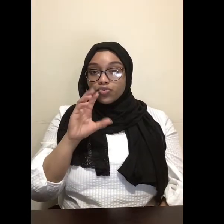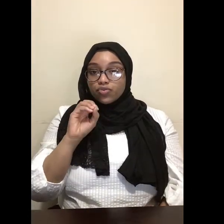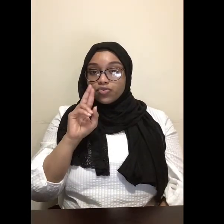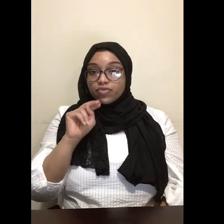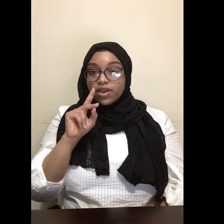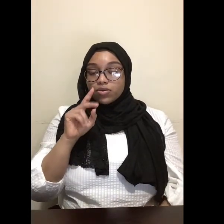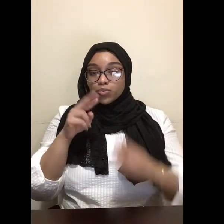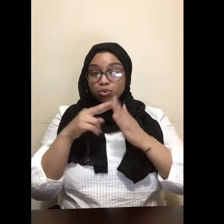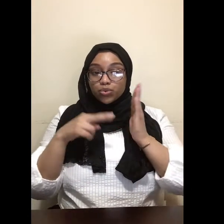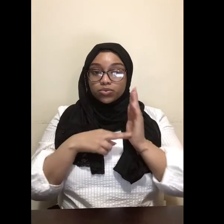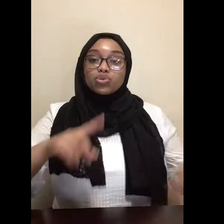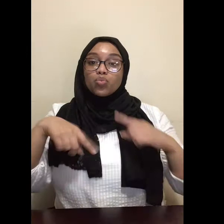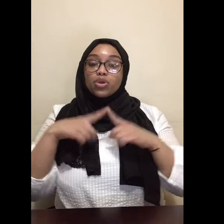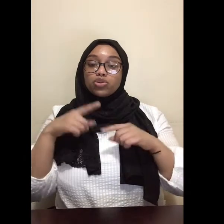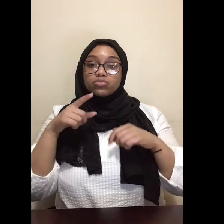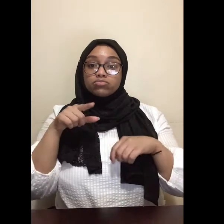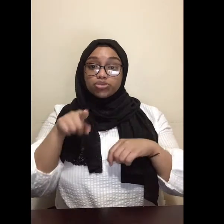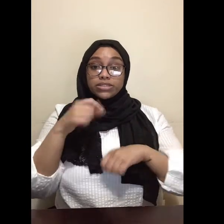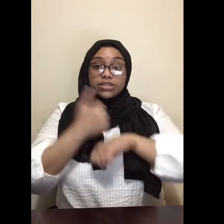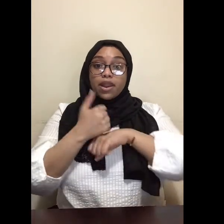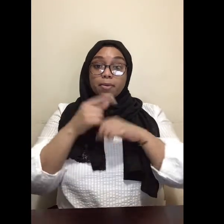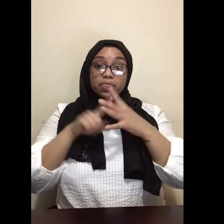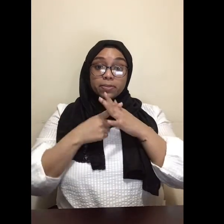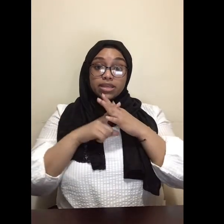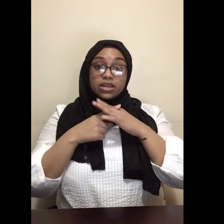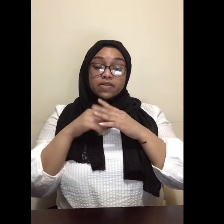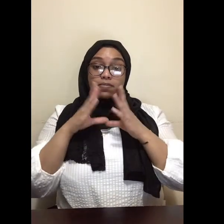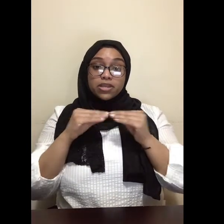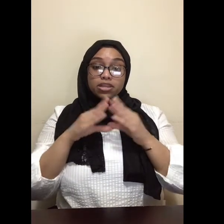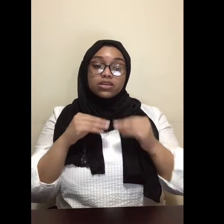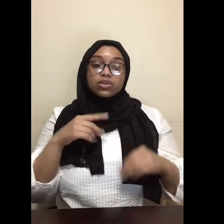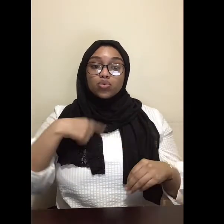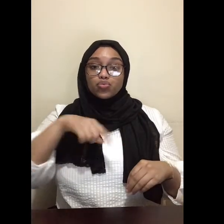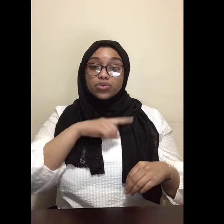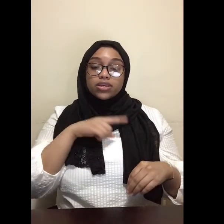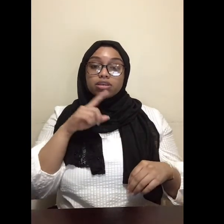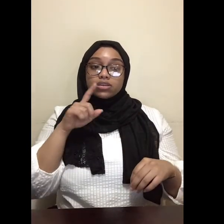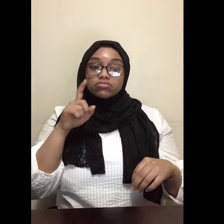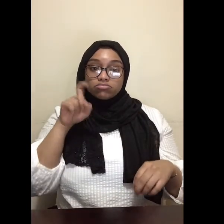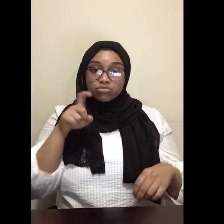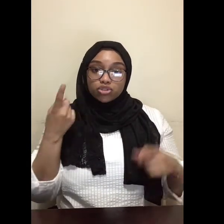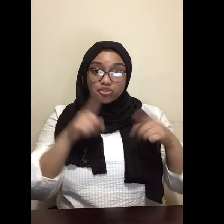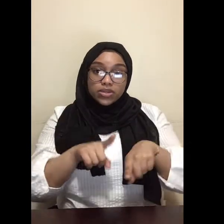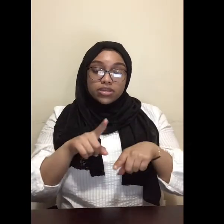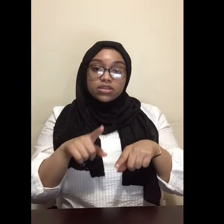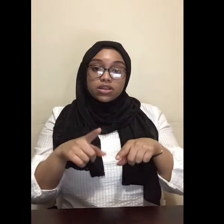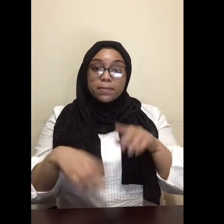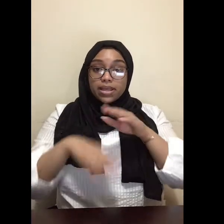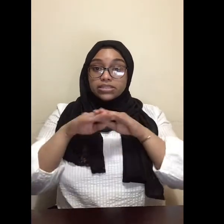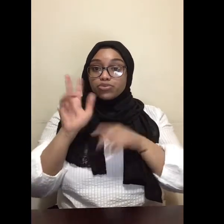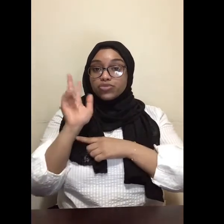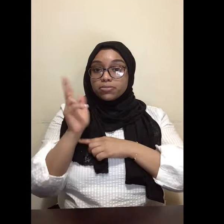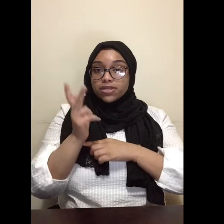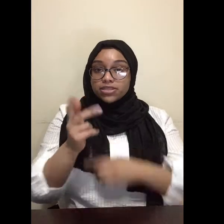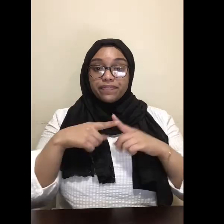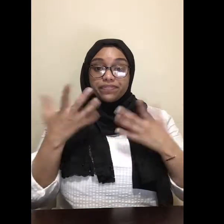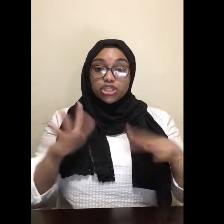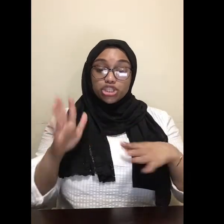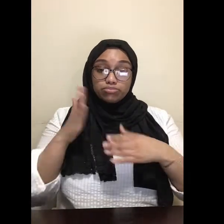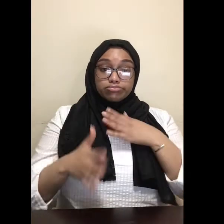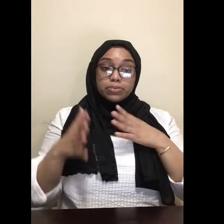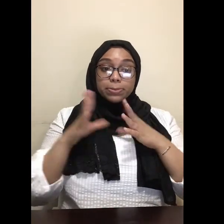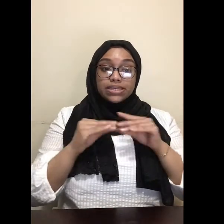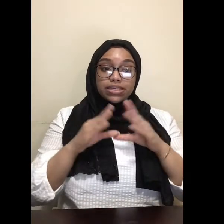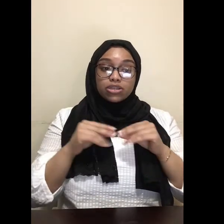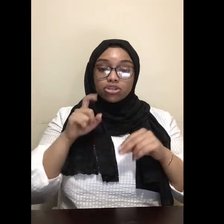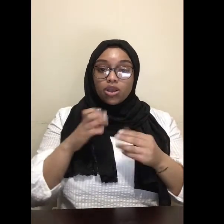did accomplish. Yay! We got all 5 of our bylaws written. Thank you so much for your commitment to